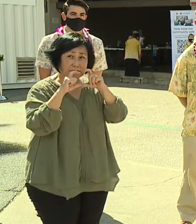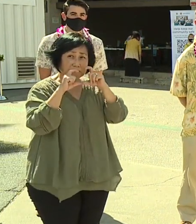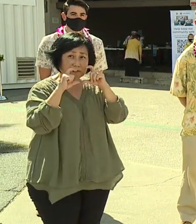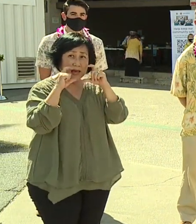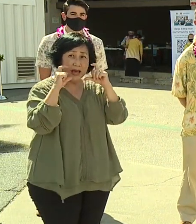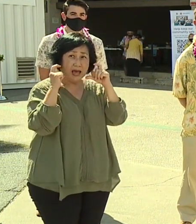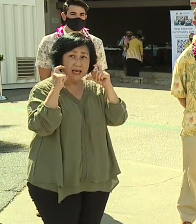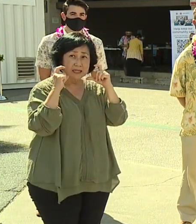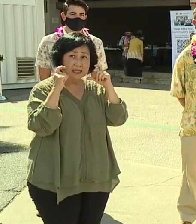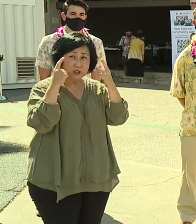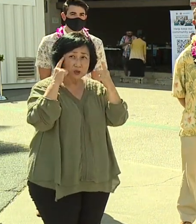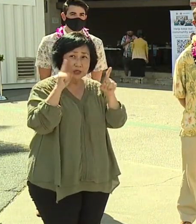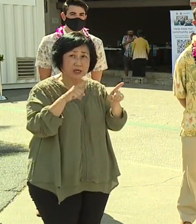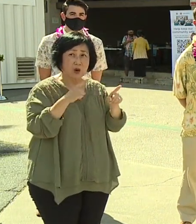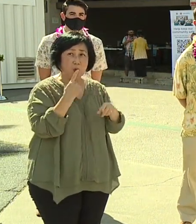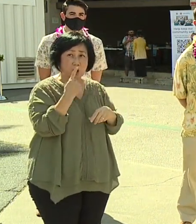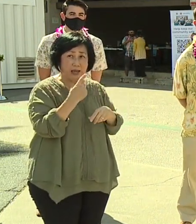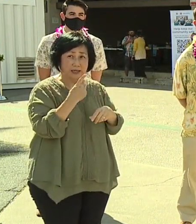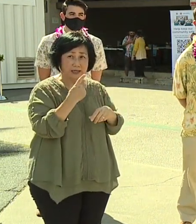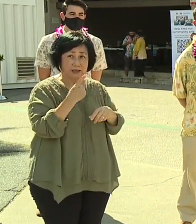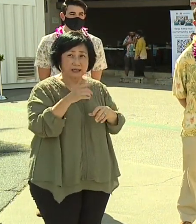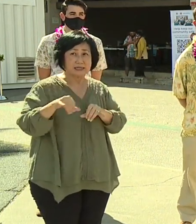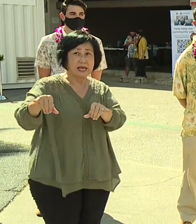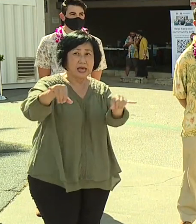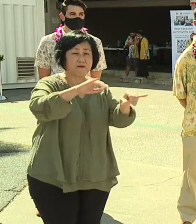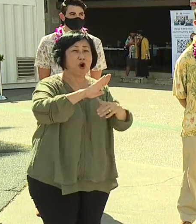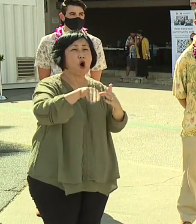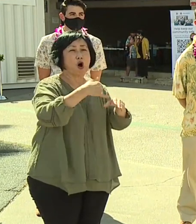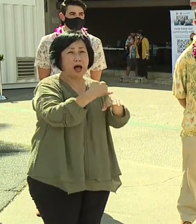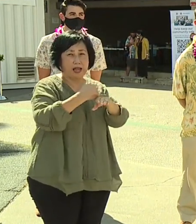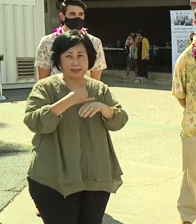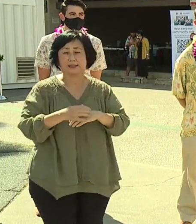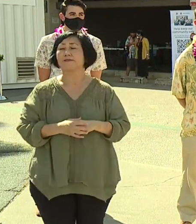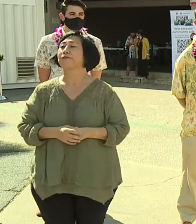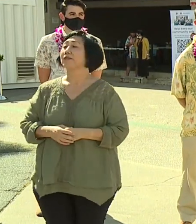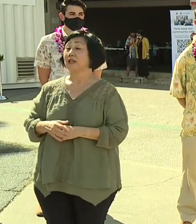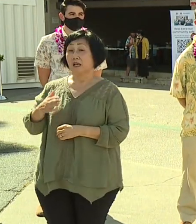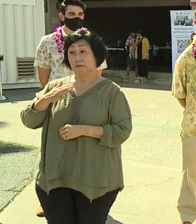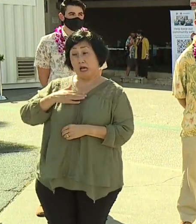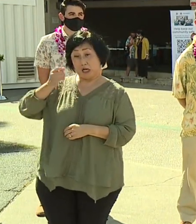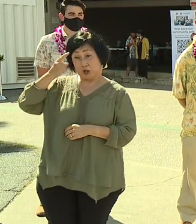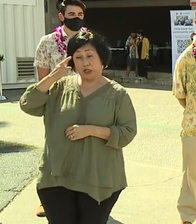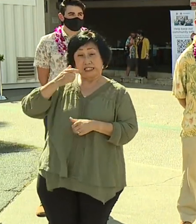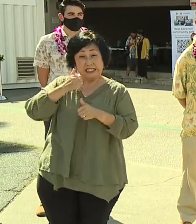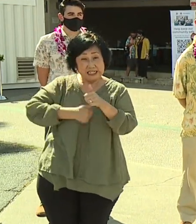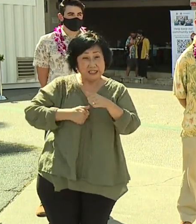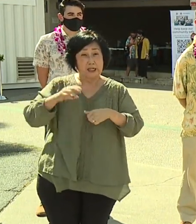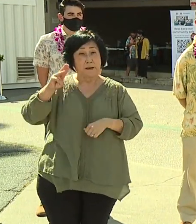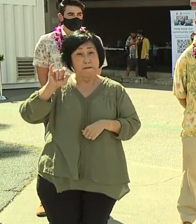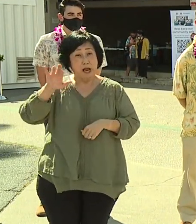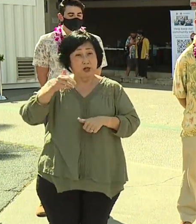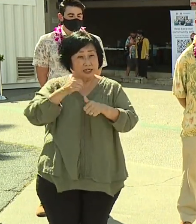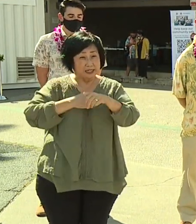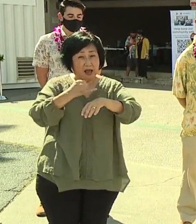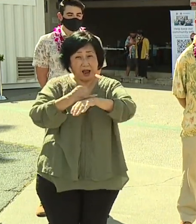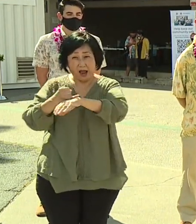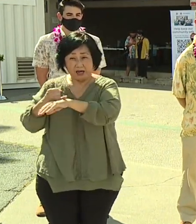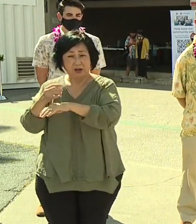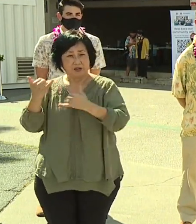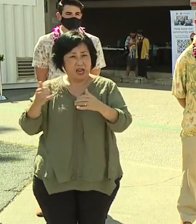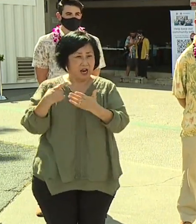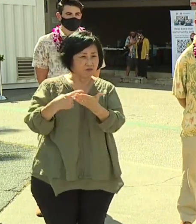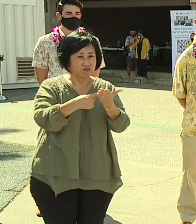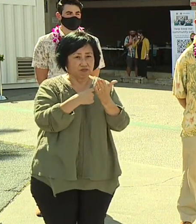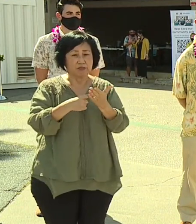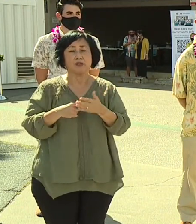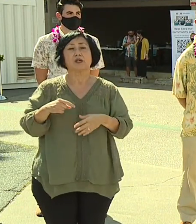the same for all counties. Is that being done? My understanding is that the mayors are working on this. Actually, the